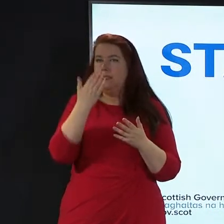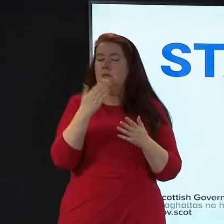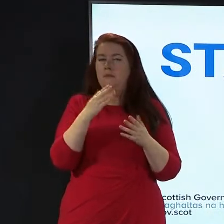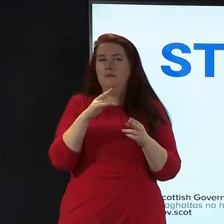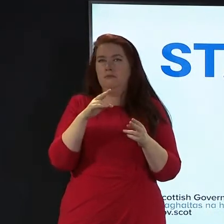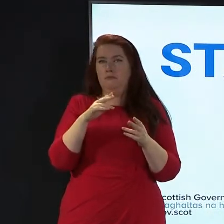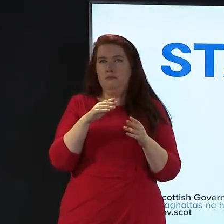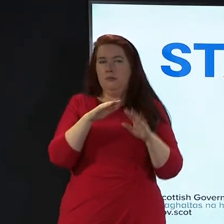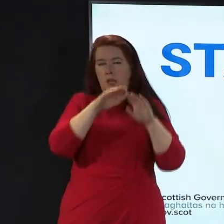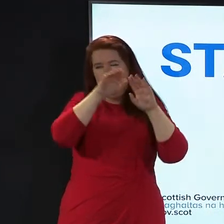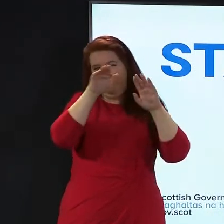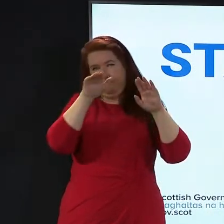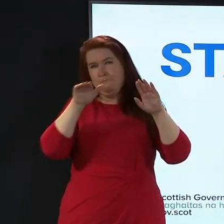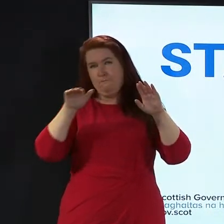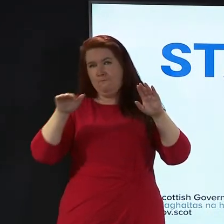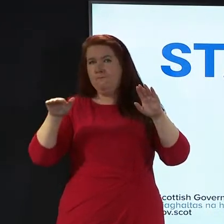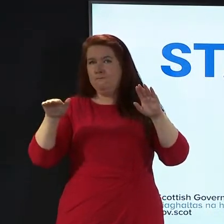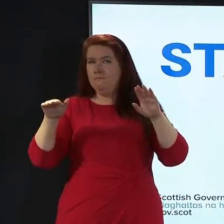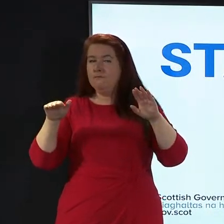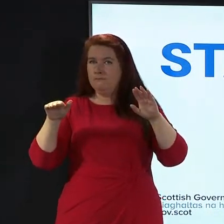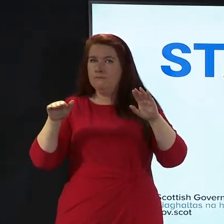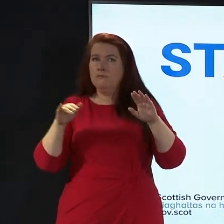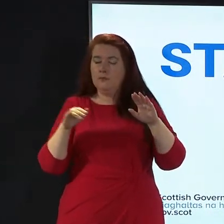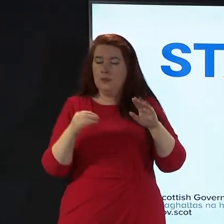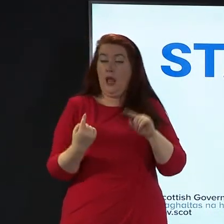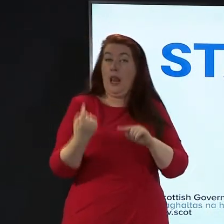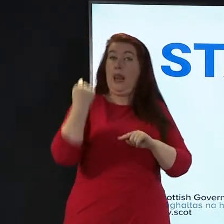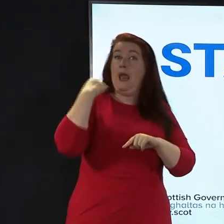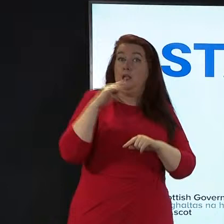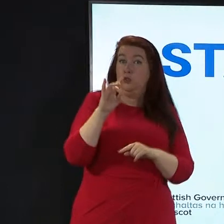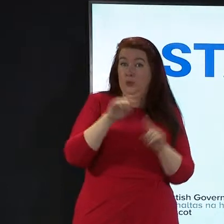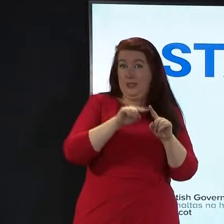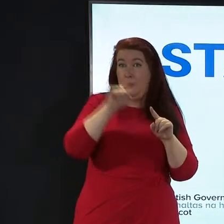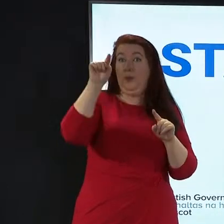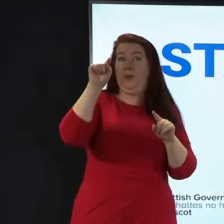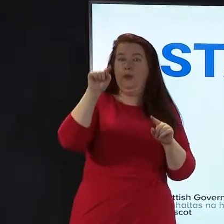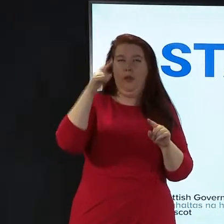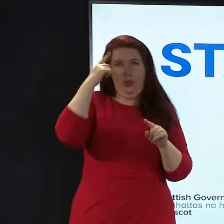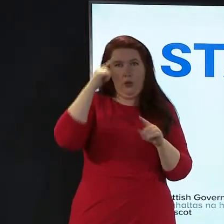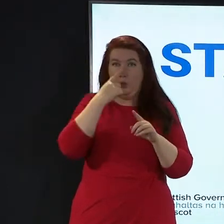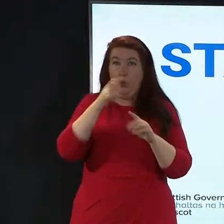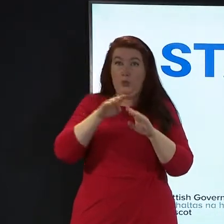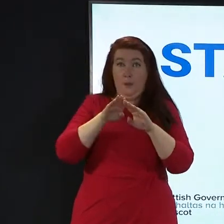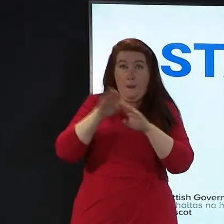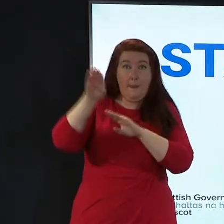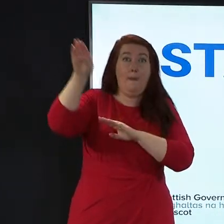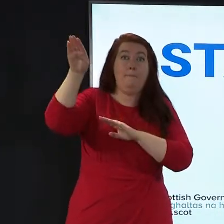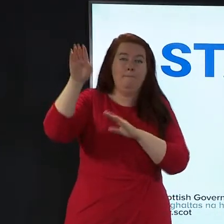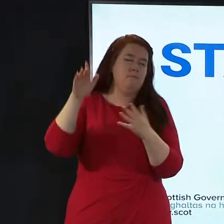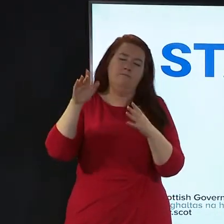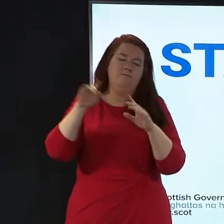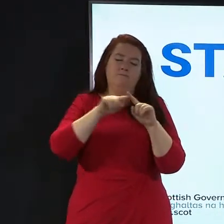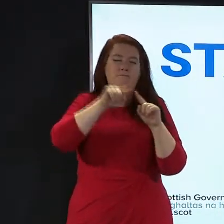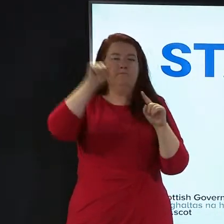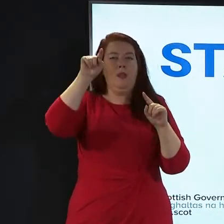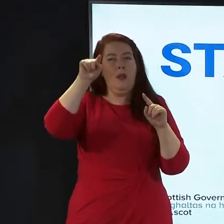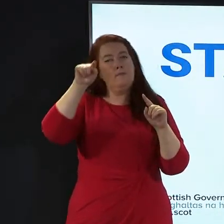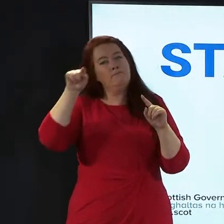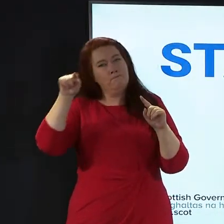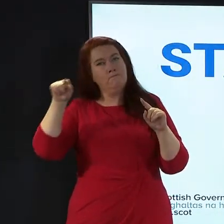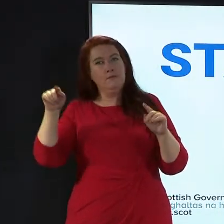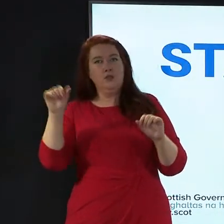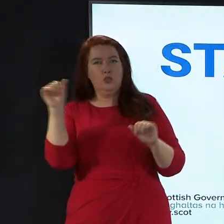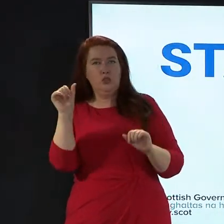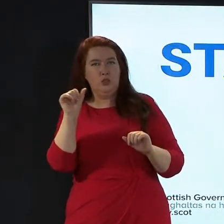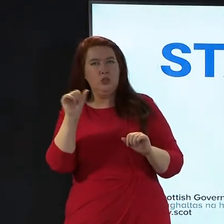have marginally slowed. Obviously, last Tuesday, there was a worry it would just keep rising like that. So at the moment, we're